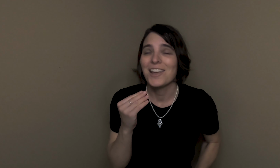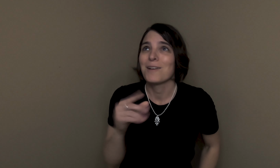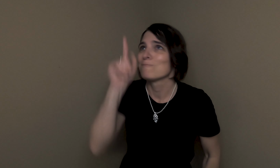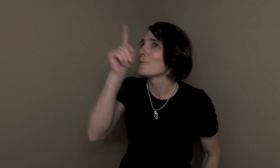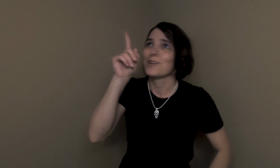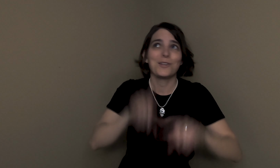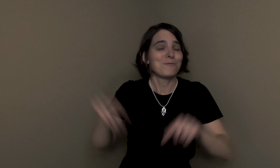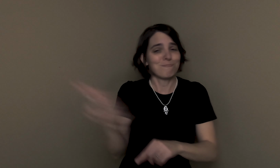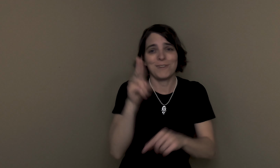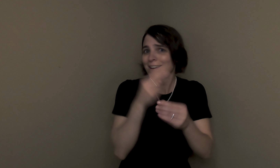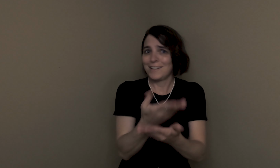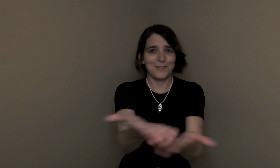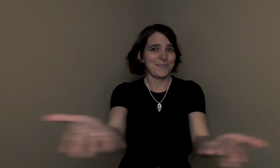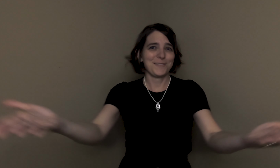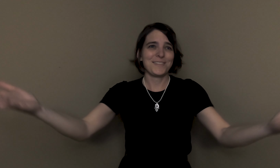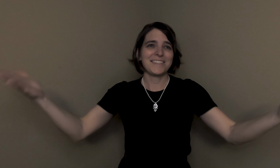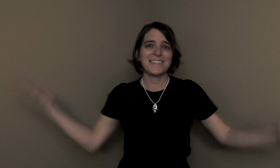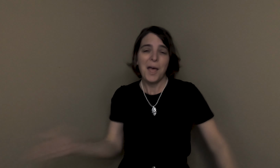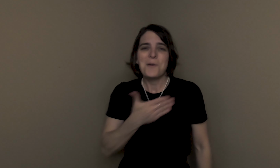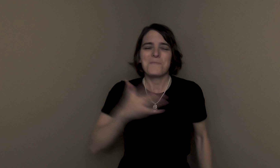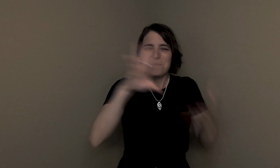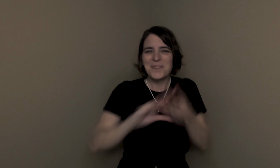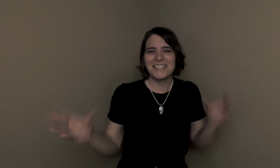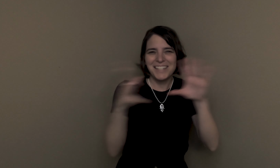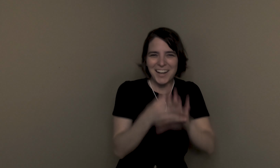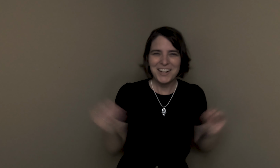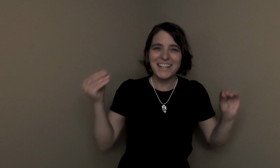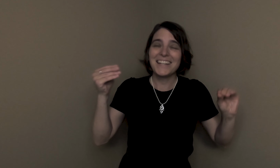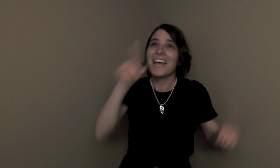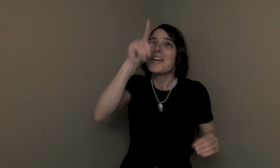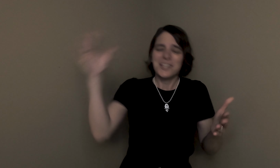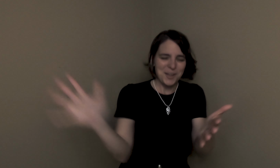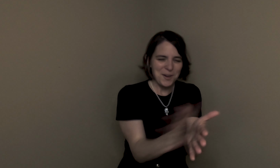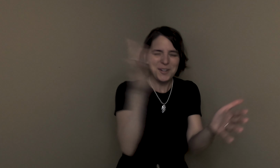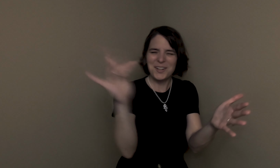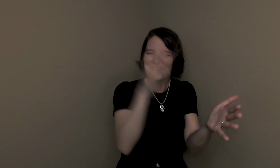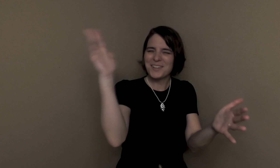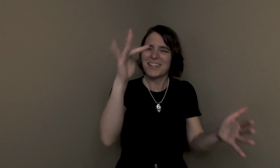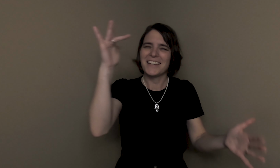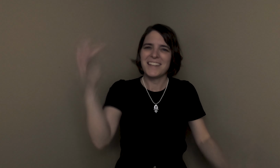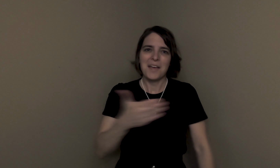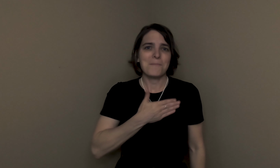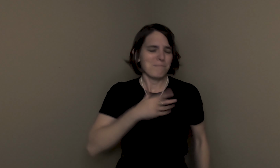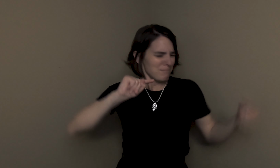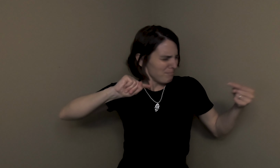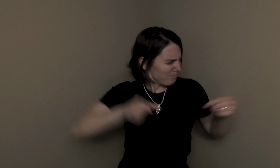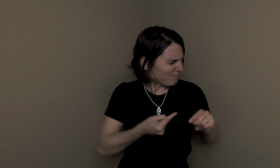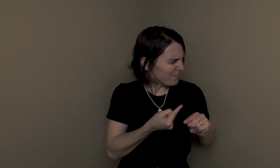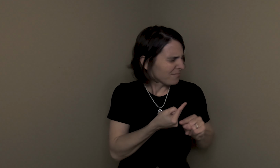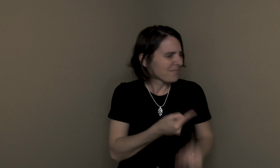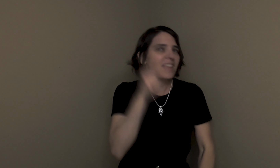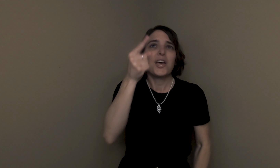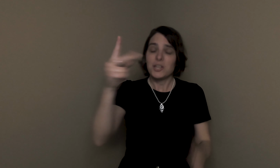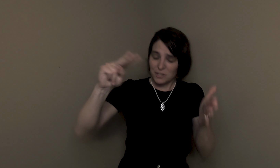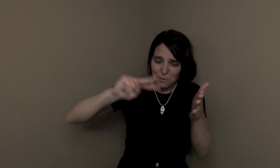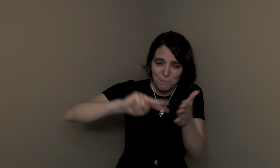chapter that you can't use My story, your glory My pain, your